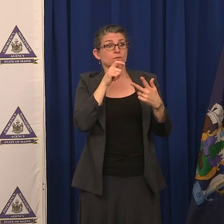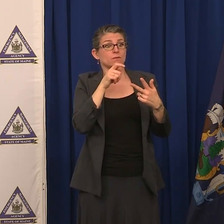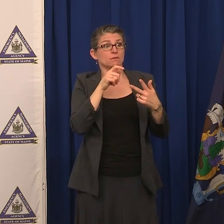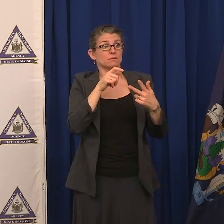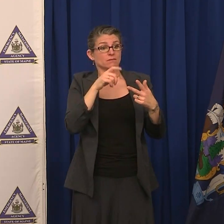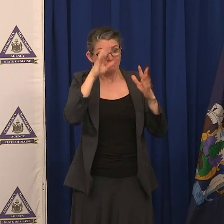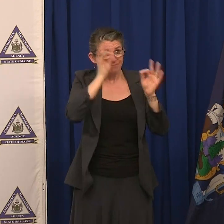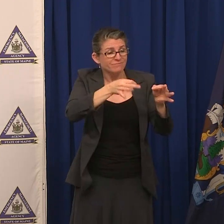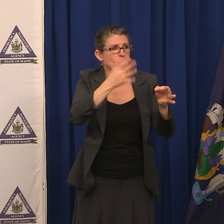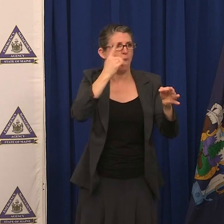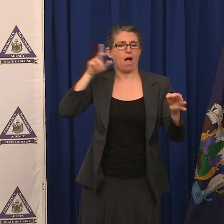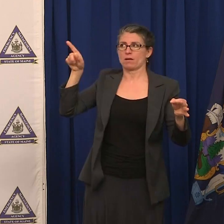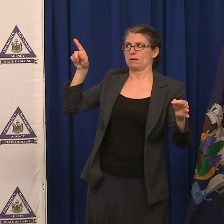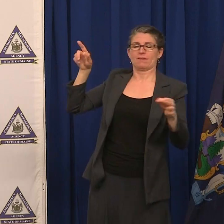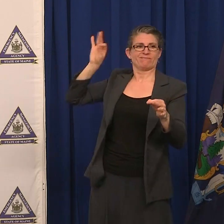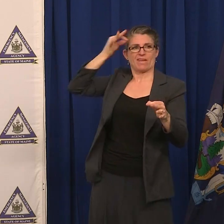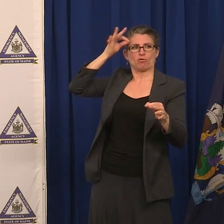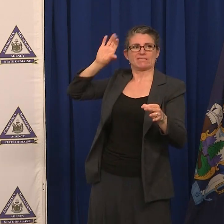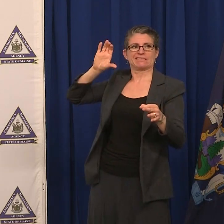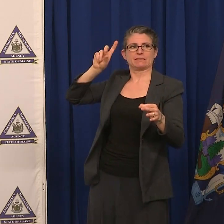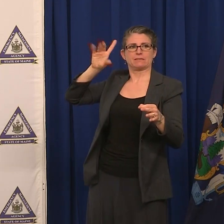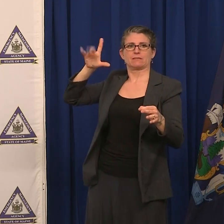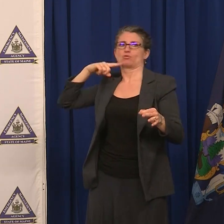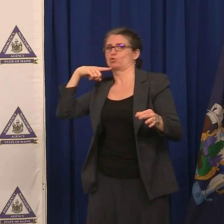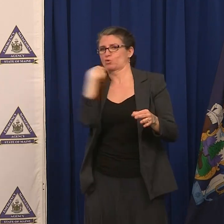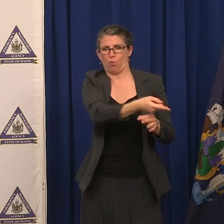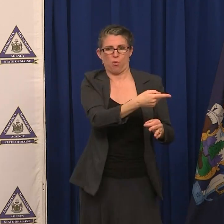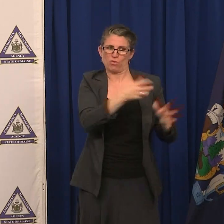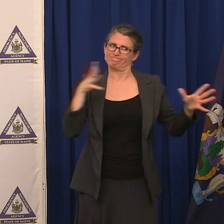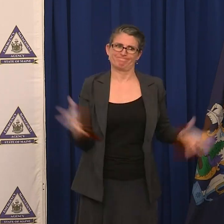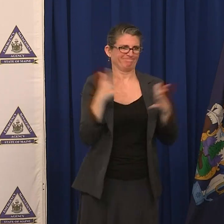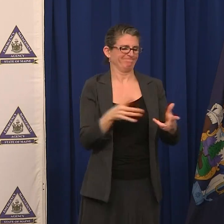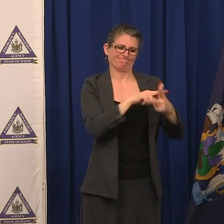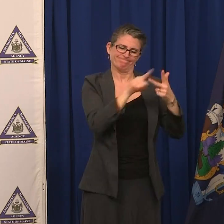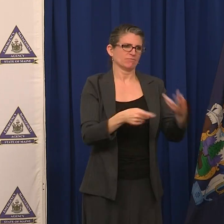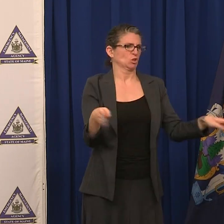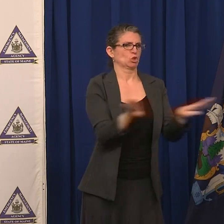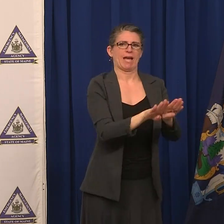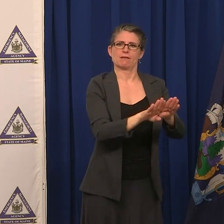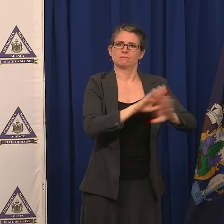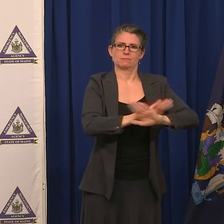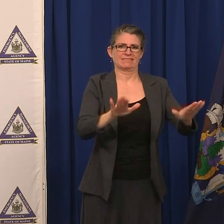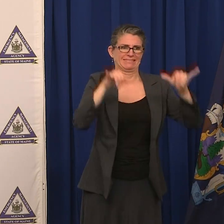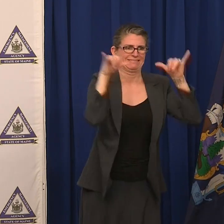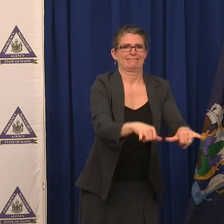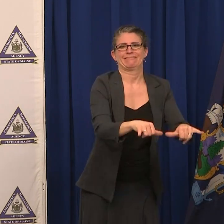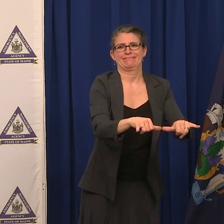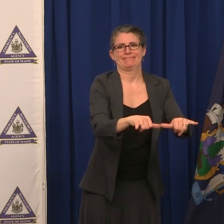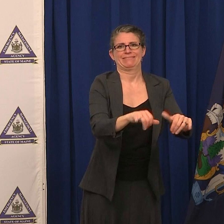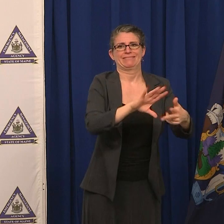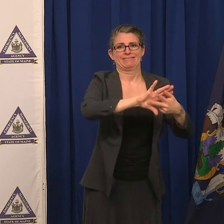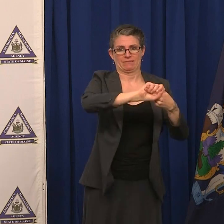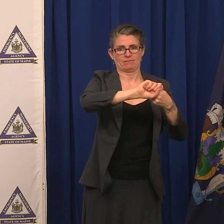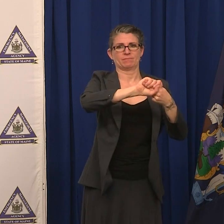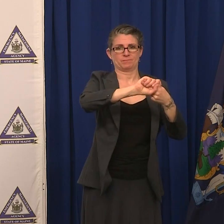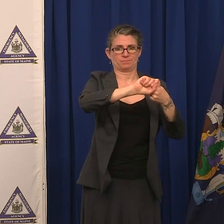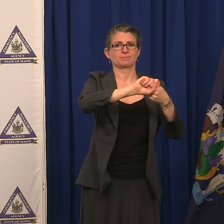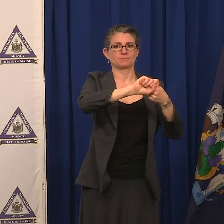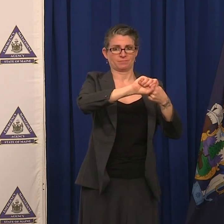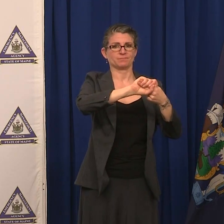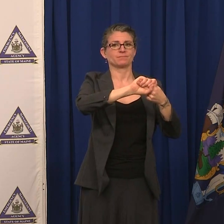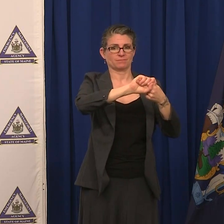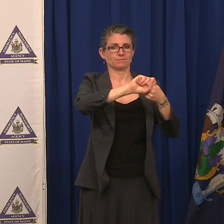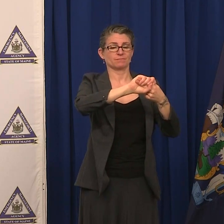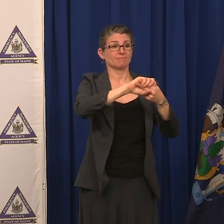those individuals, other than those deemed essential from those three states, should not be traveling according to the US